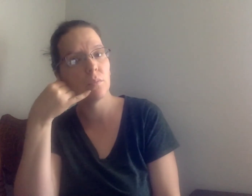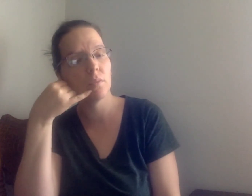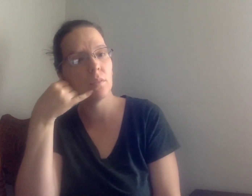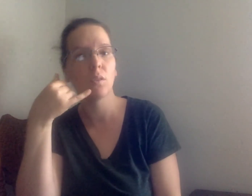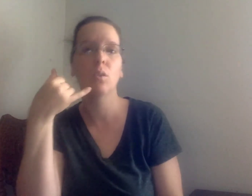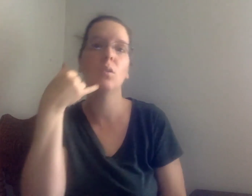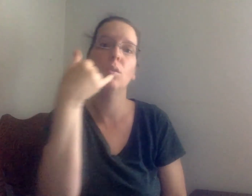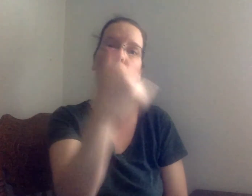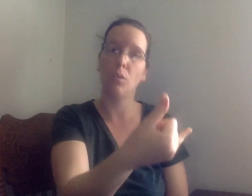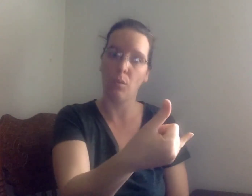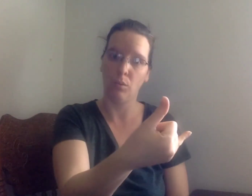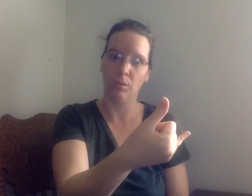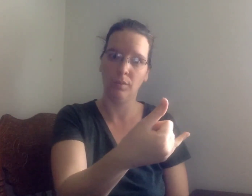Phone, call.